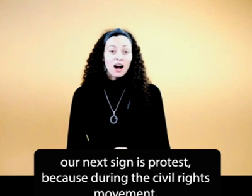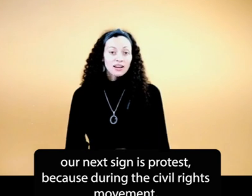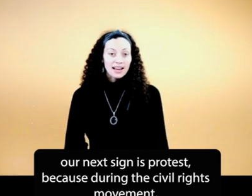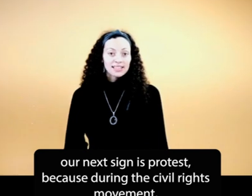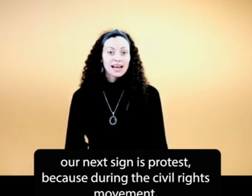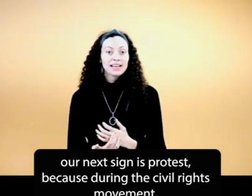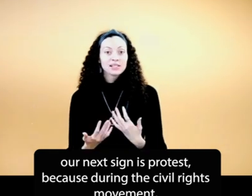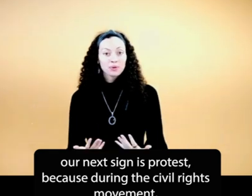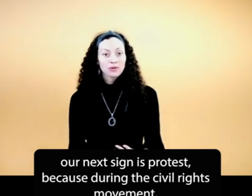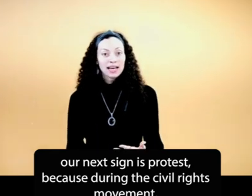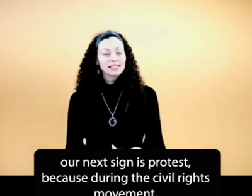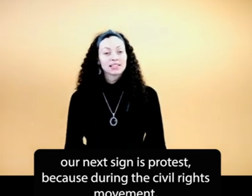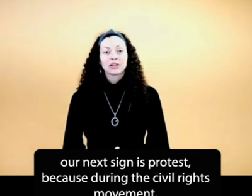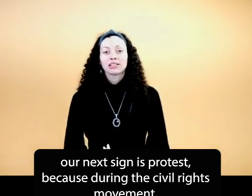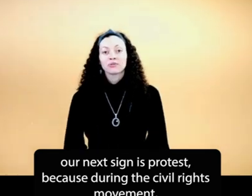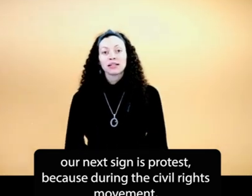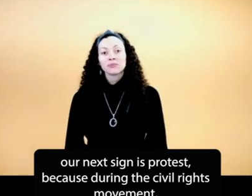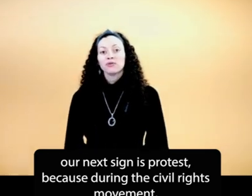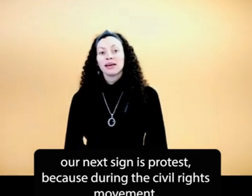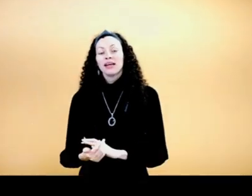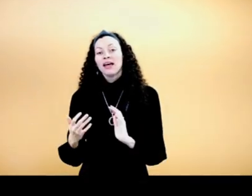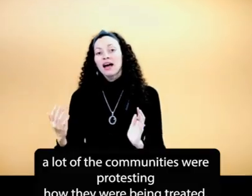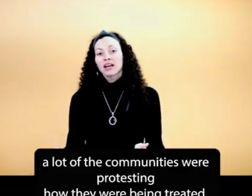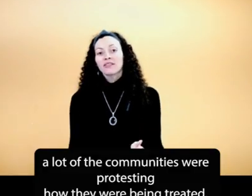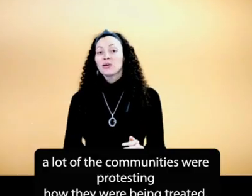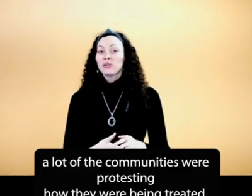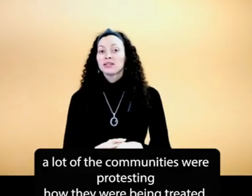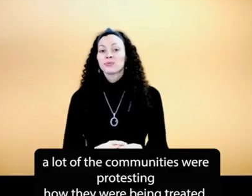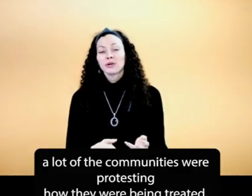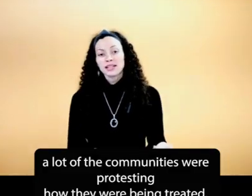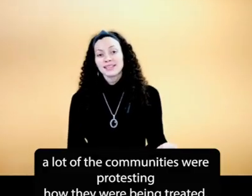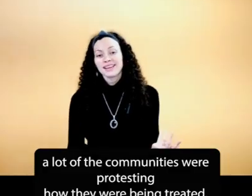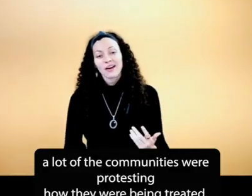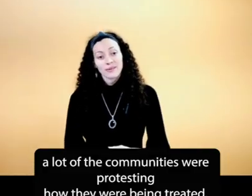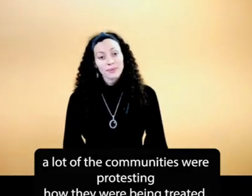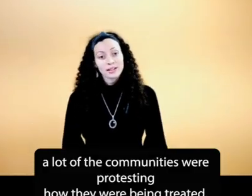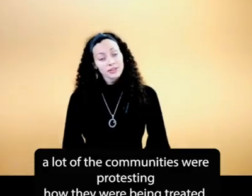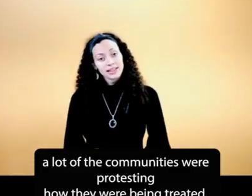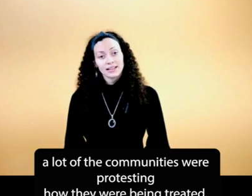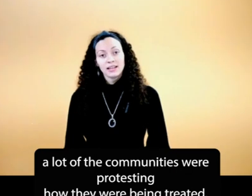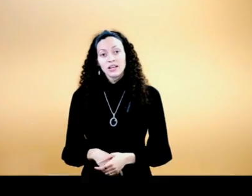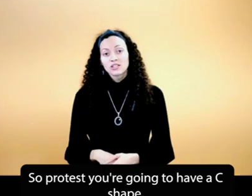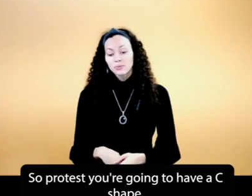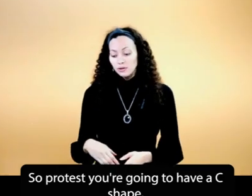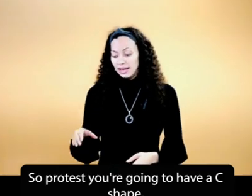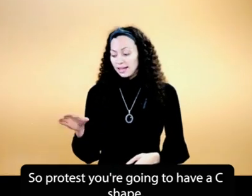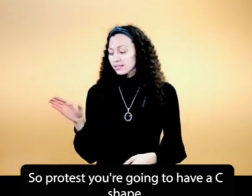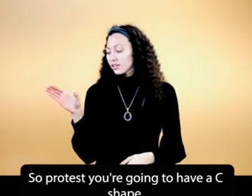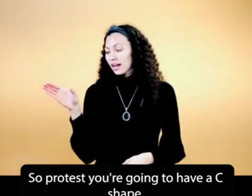Our next sign is protest, because during the Civil Rights Movement, a lot of the communities were protesting how they were being treated. So protest, you're going to have